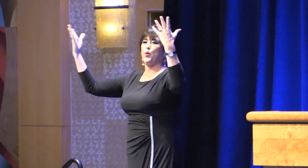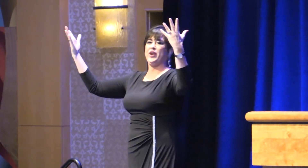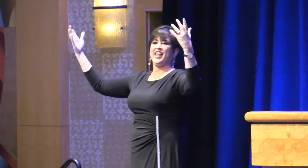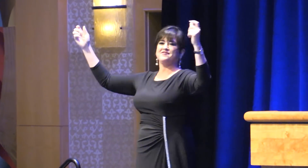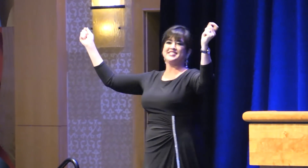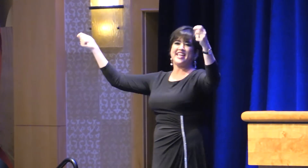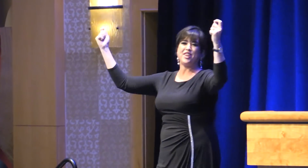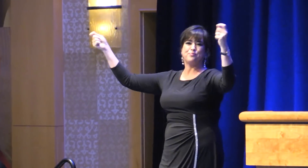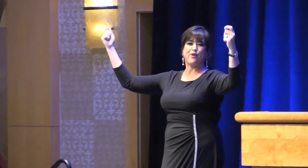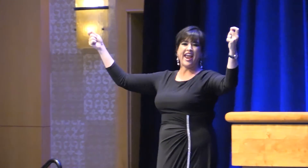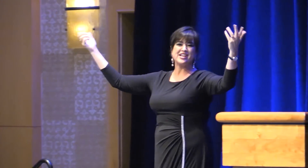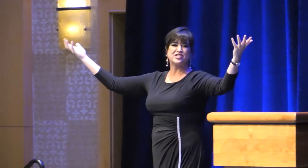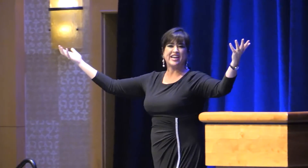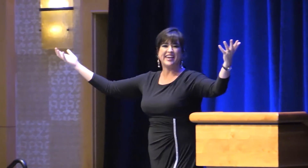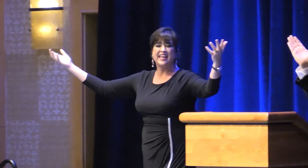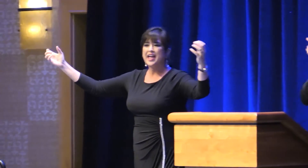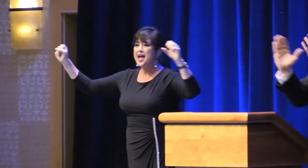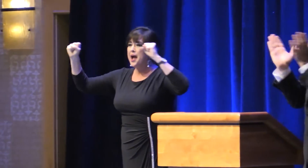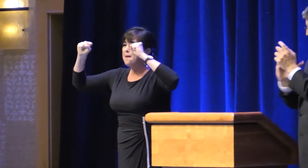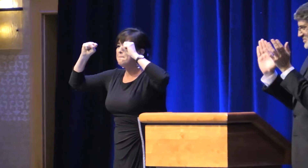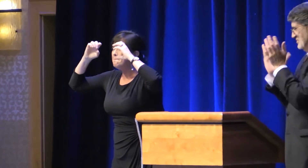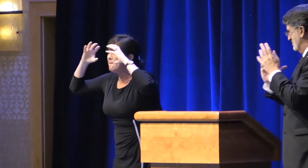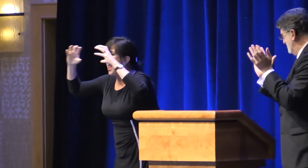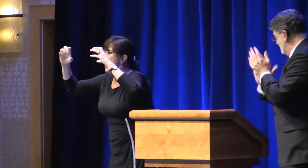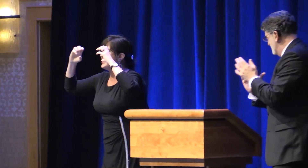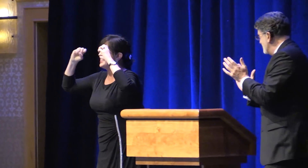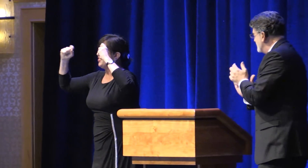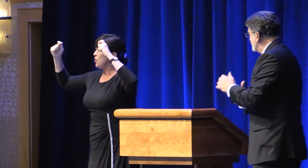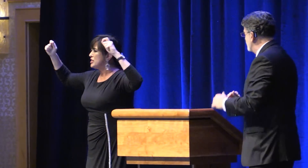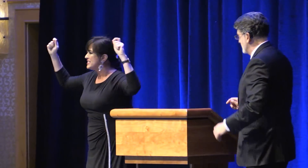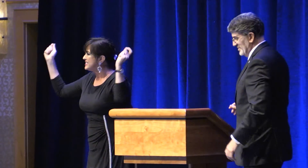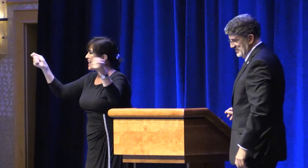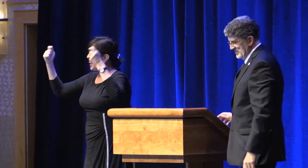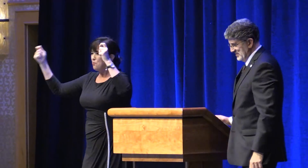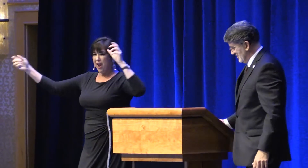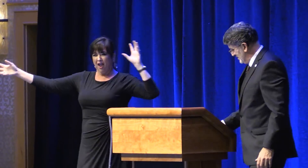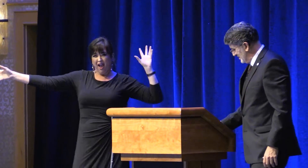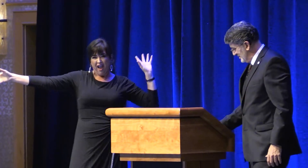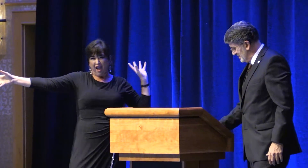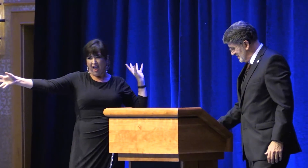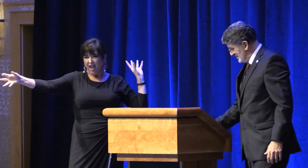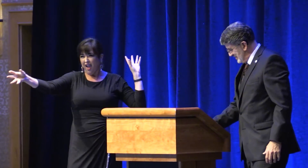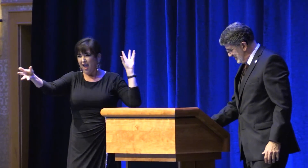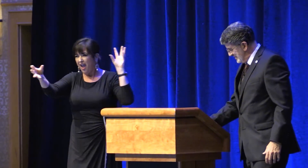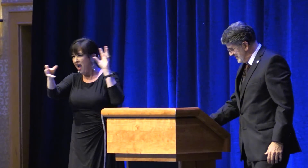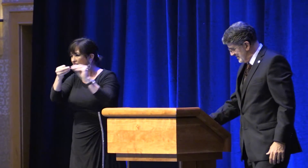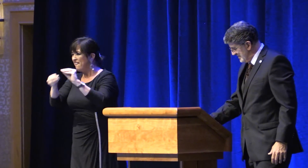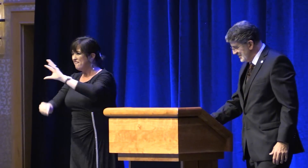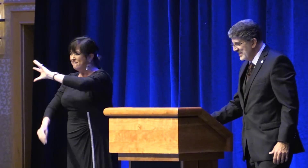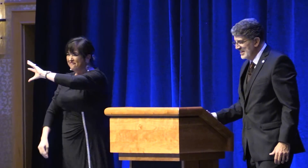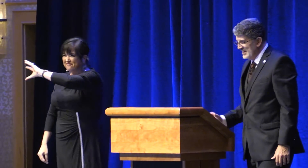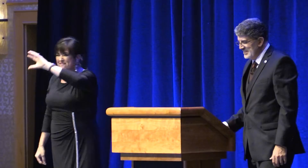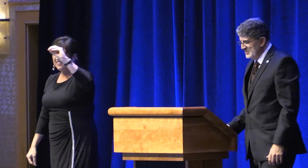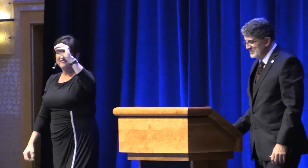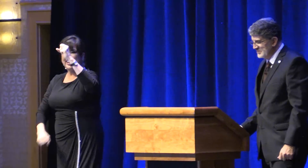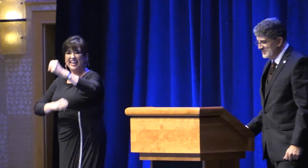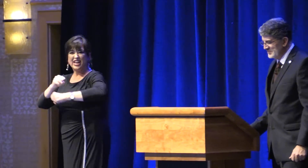those napkins high. Thank you. That's beautiful. It is so amazing. We're celebrating